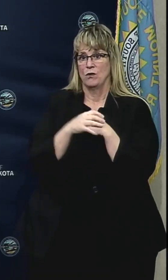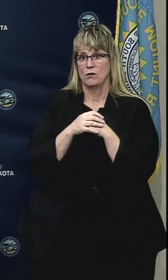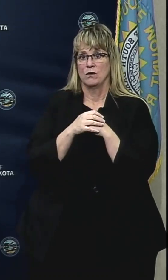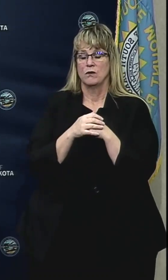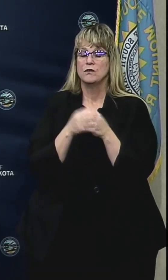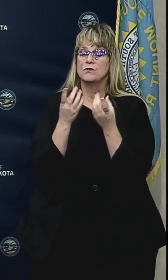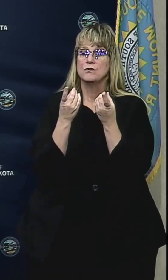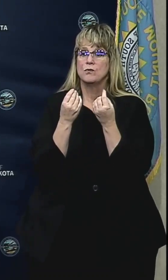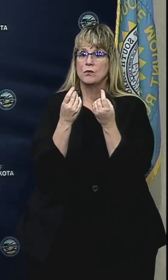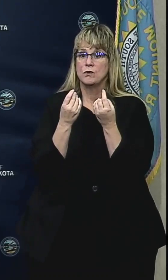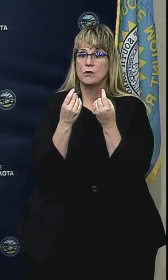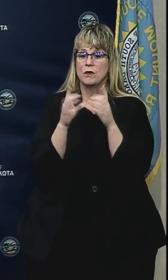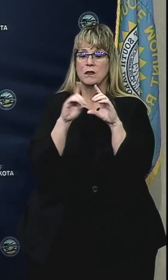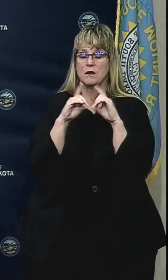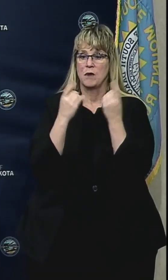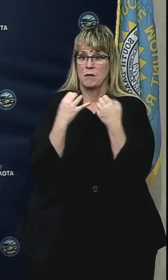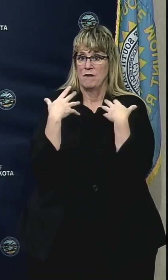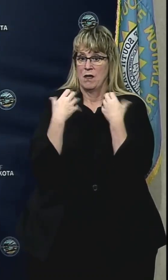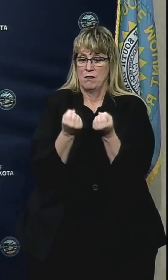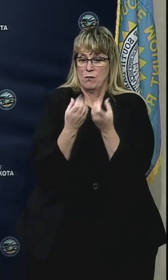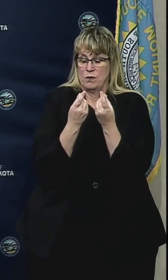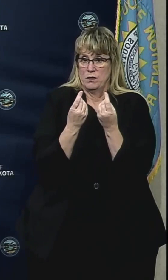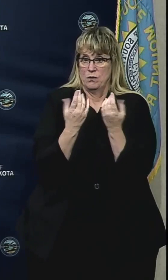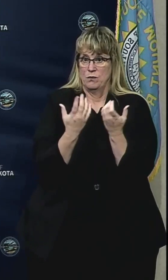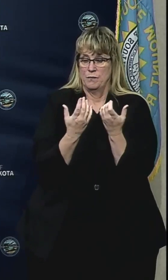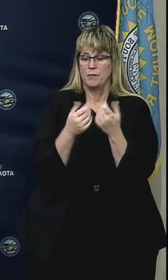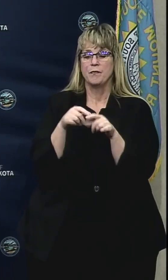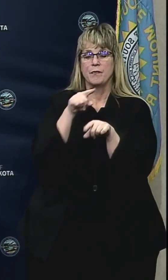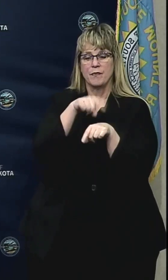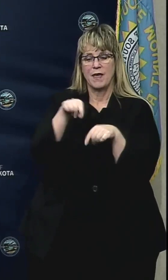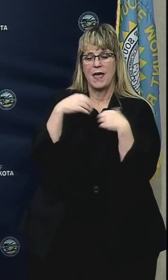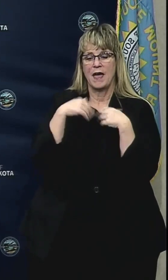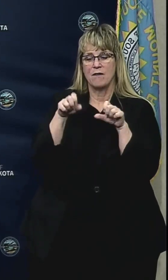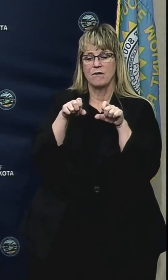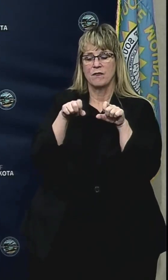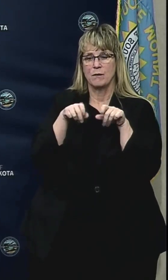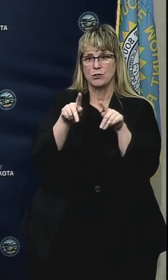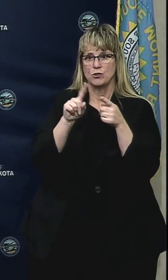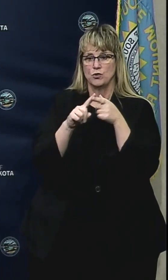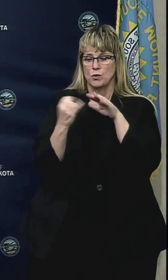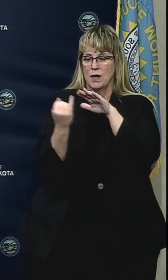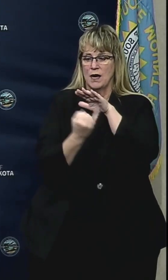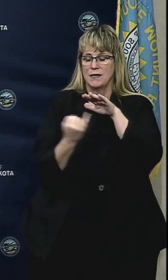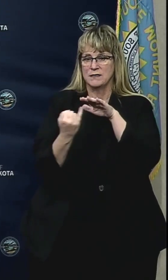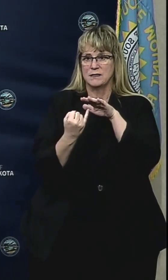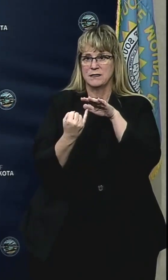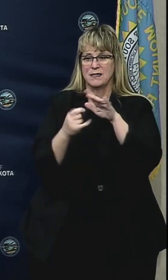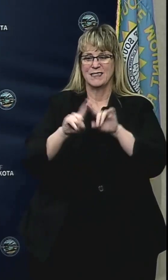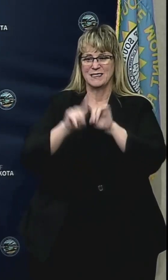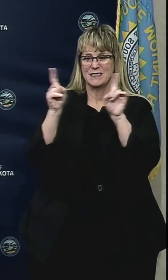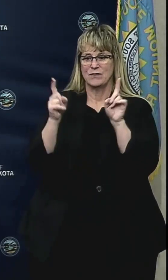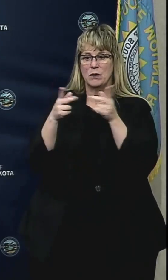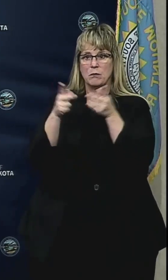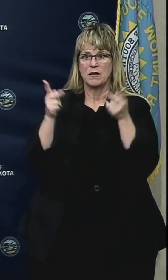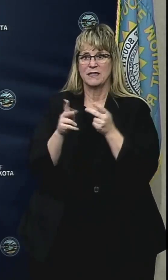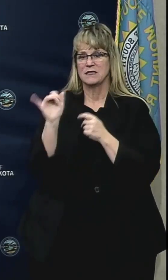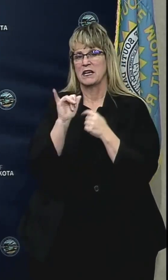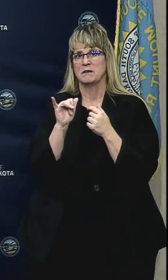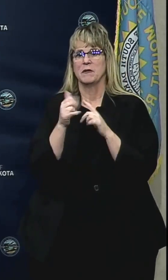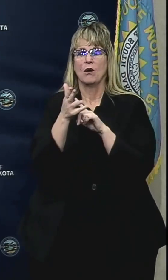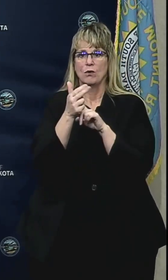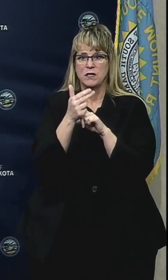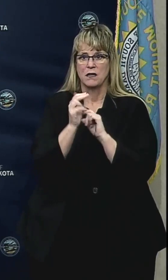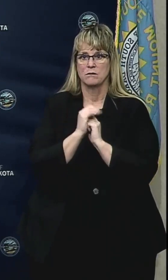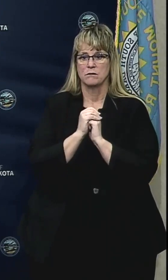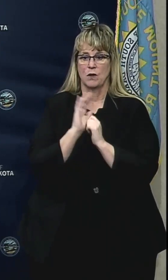what our Department of Health does then is that they give them the opportunity to isolate somewhere else, typically, which is a hotel. We take